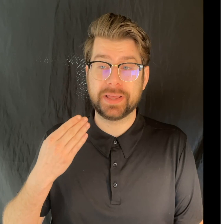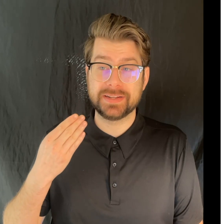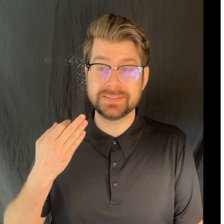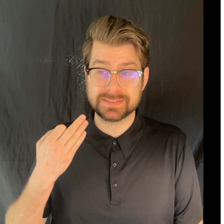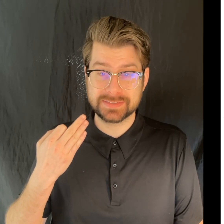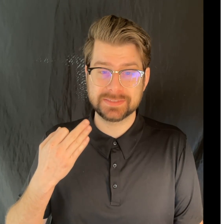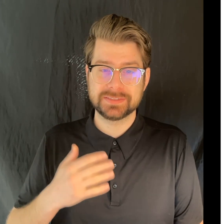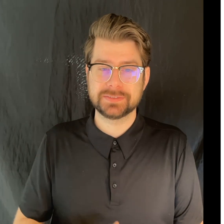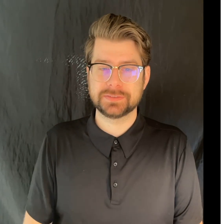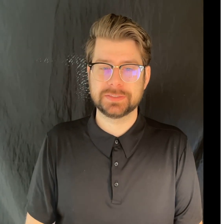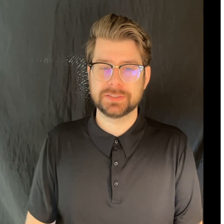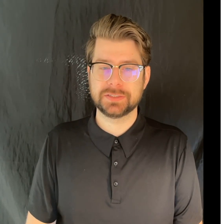sequence,